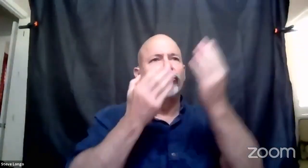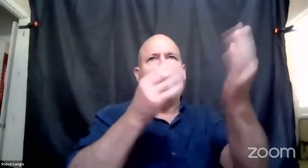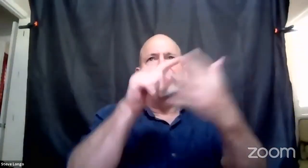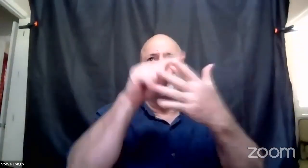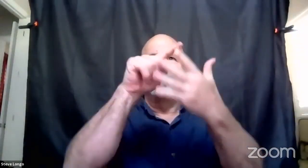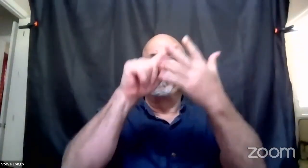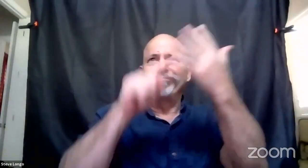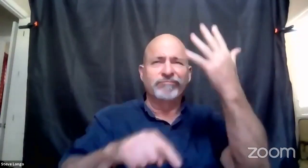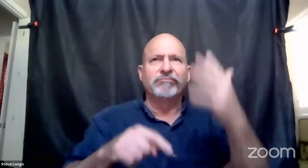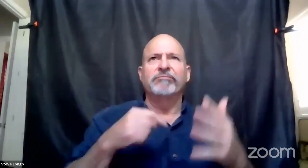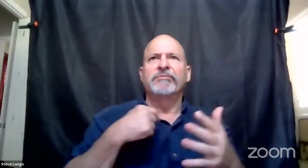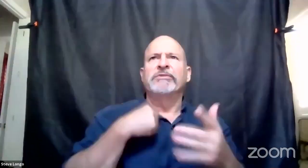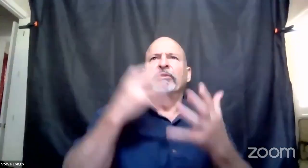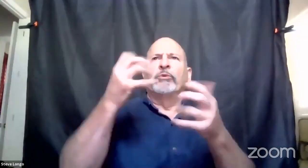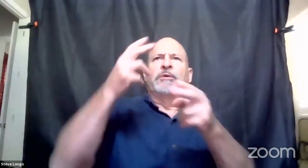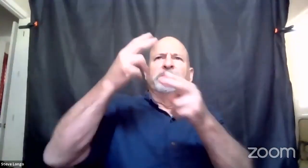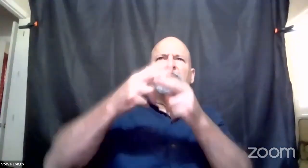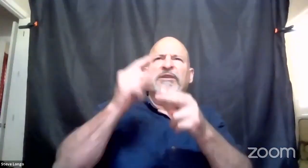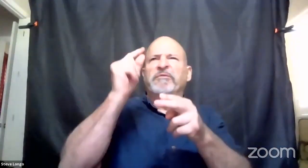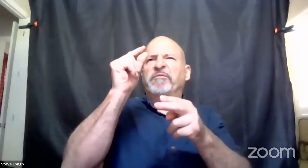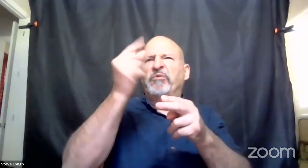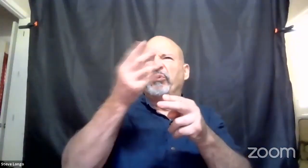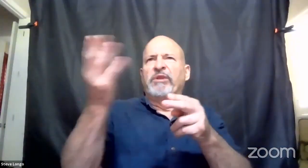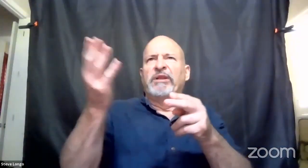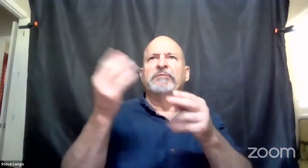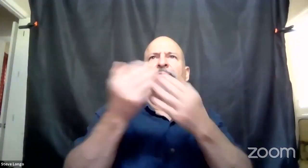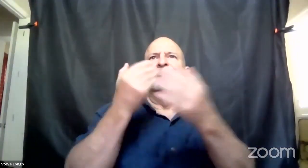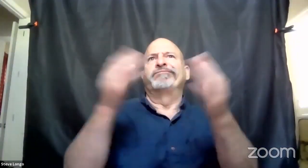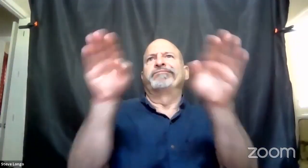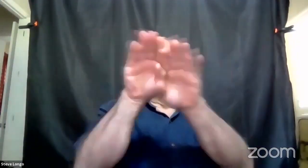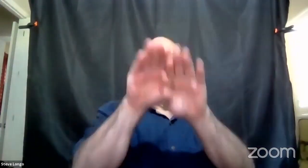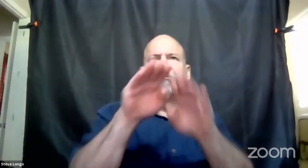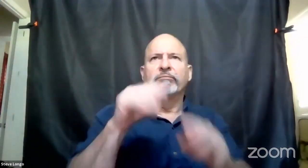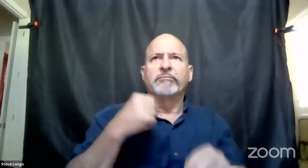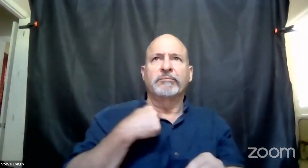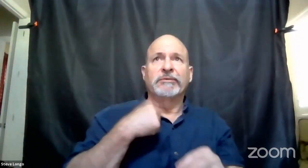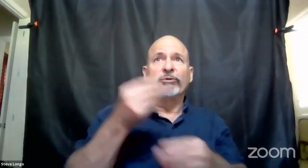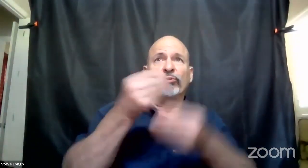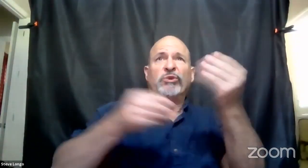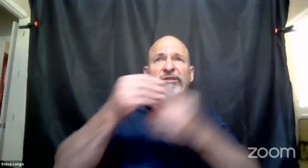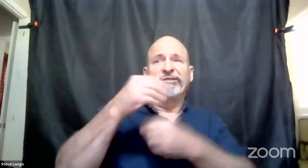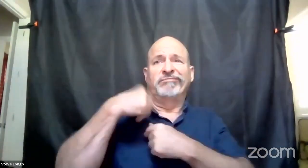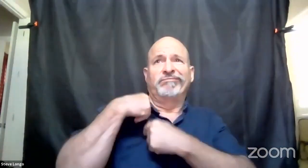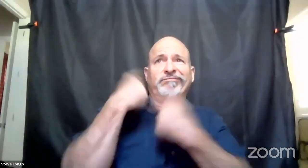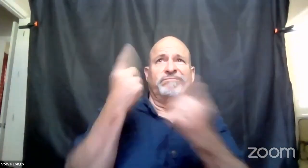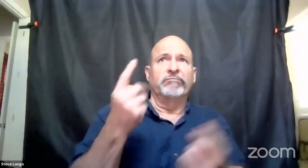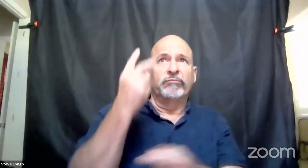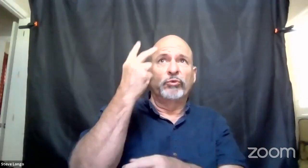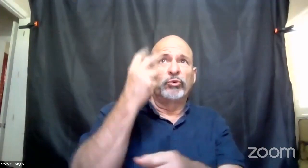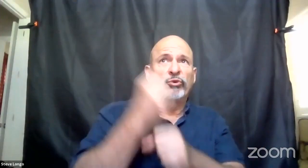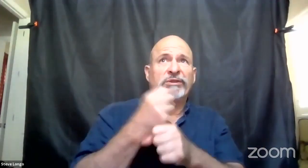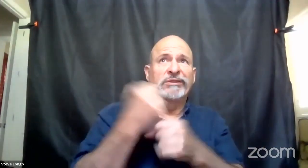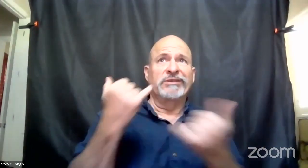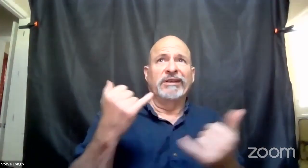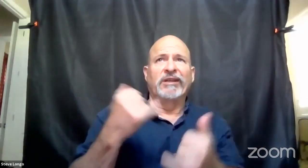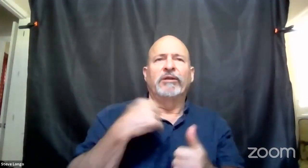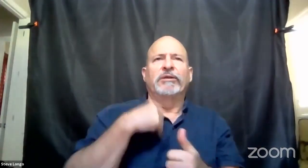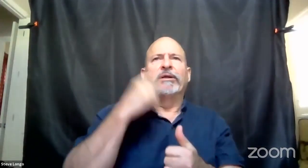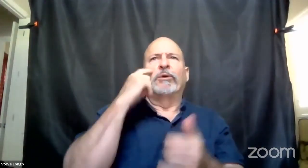your comments, for your ideas, for your suggestions. I do want to mention just a few things before we close. I have served as